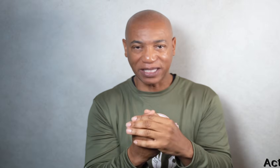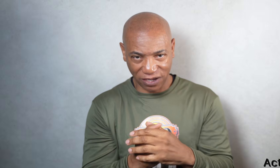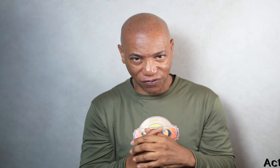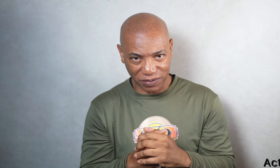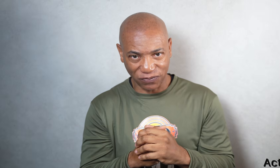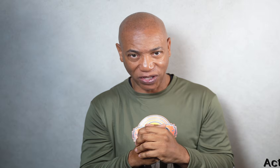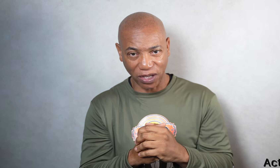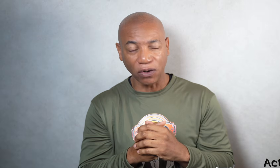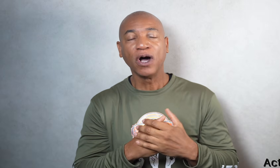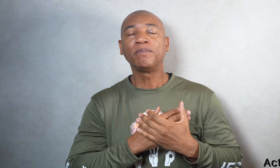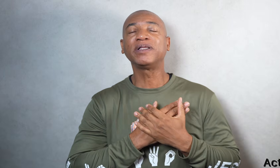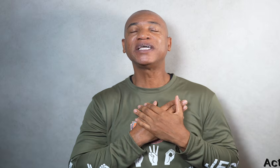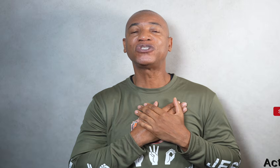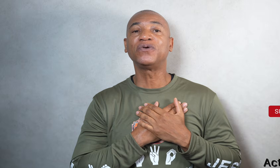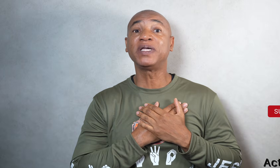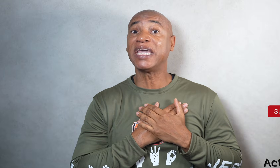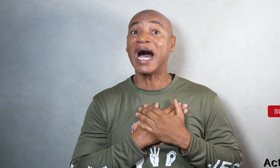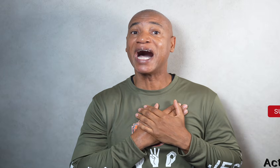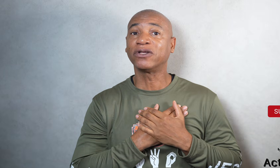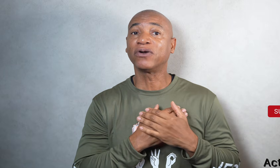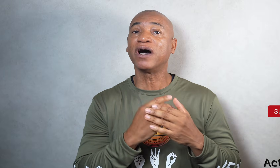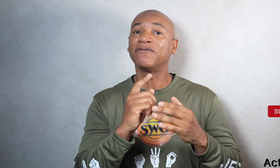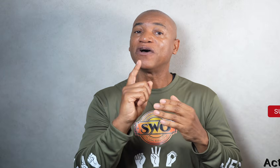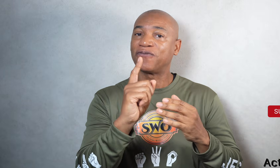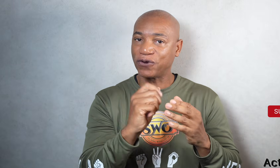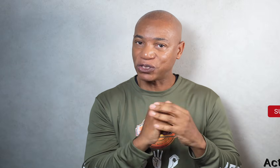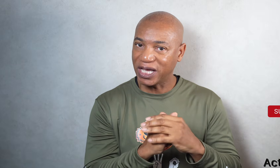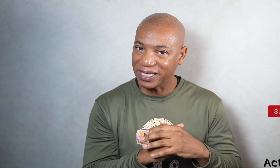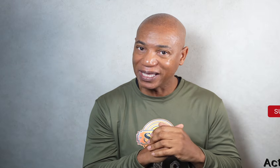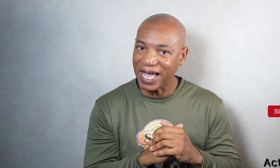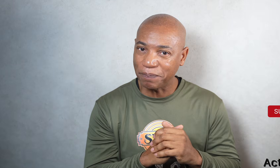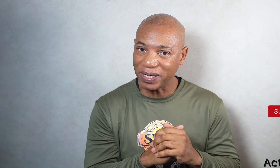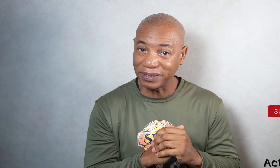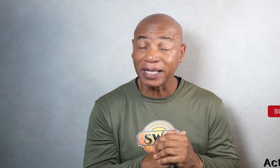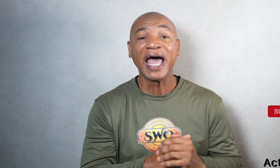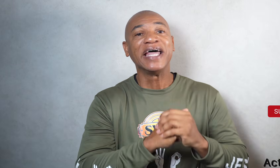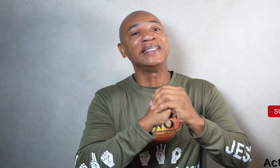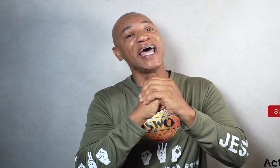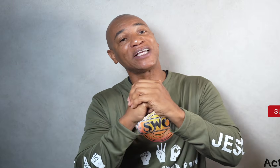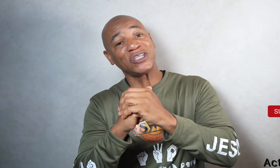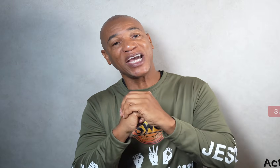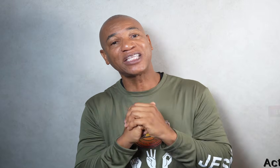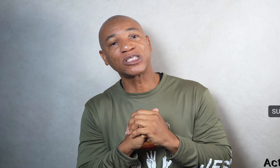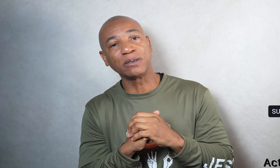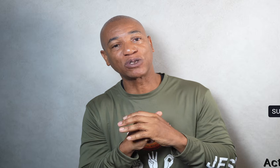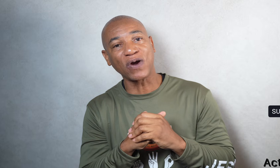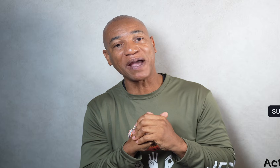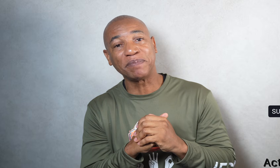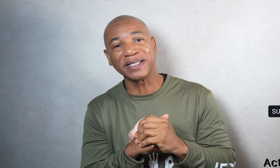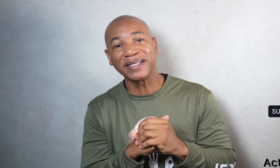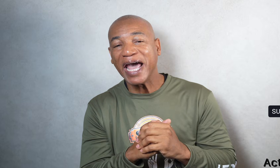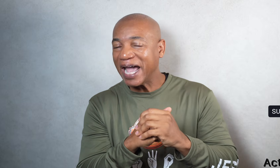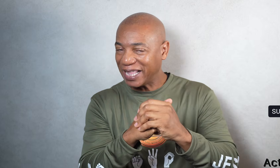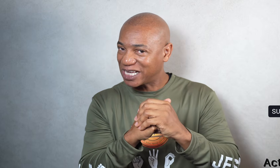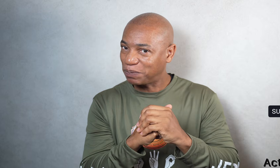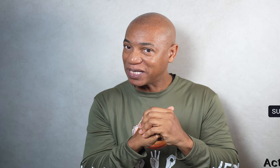from this video, please do me the honor of first hitting the like button. Next, hit the subscribe button. And last but not